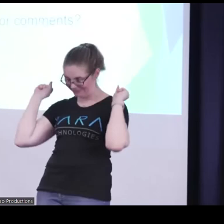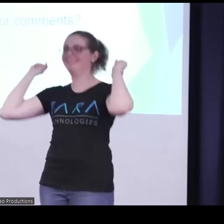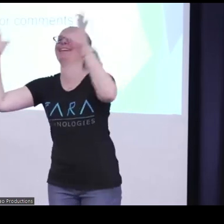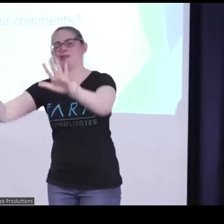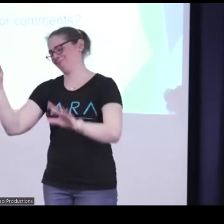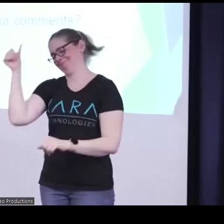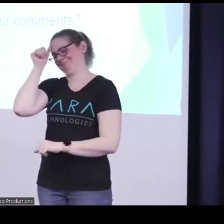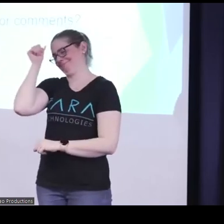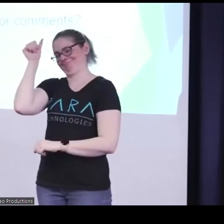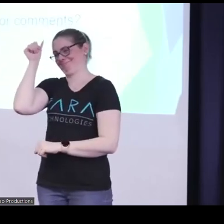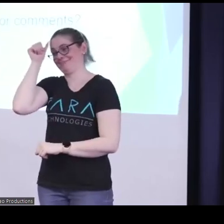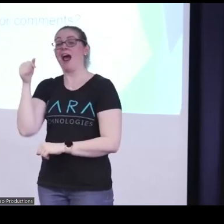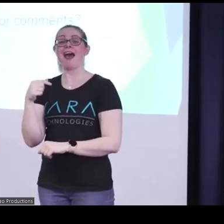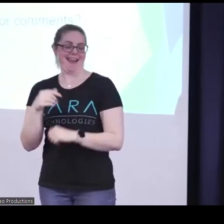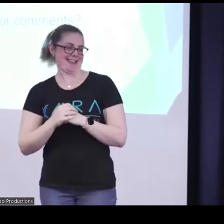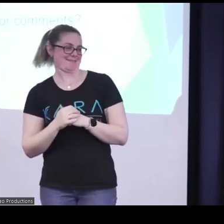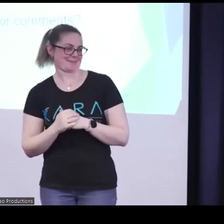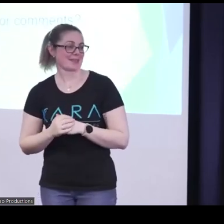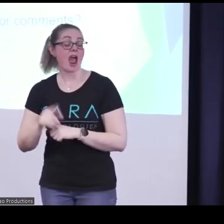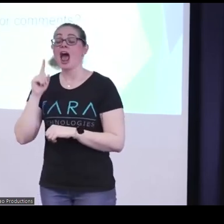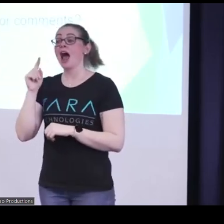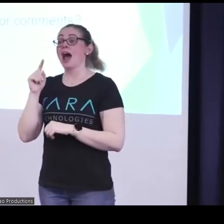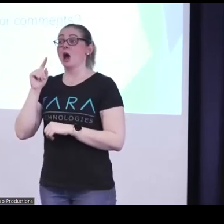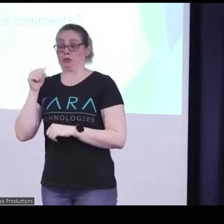I know it's a lot of information that we've thrown at you there.